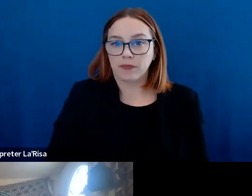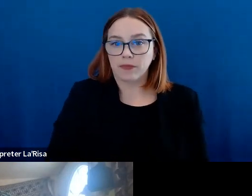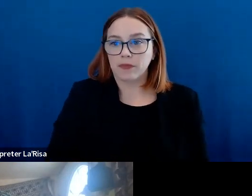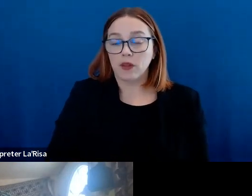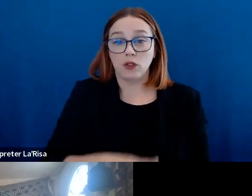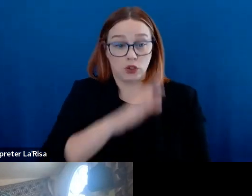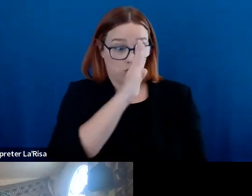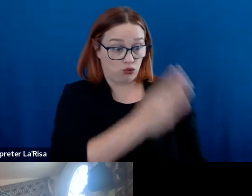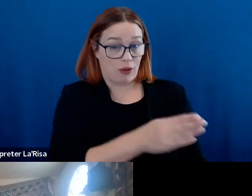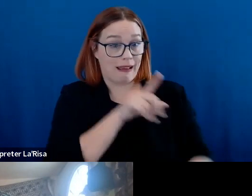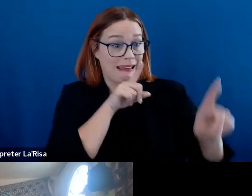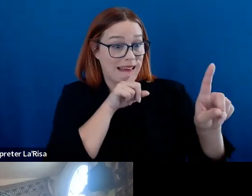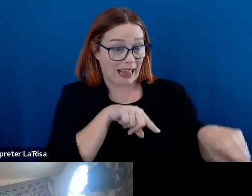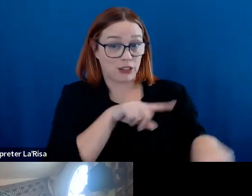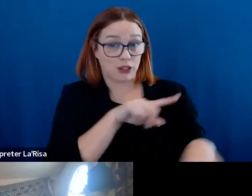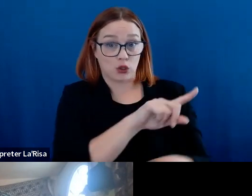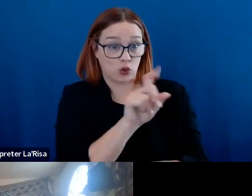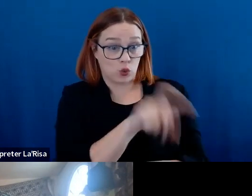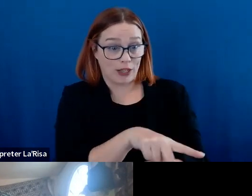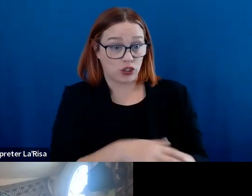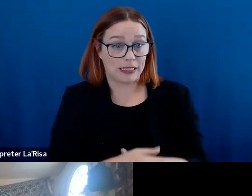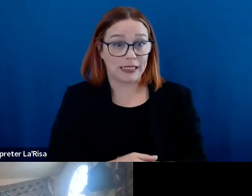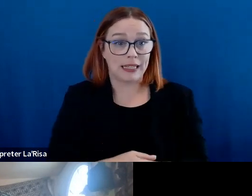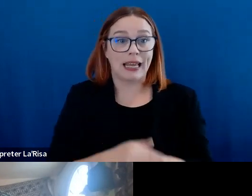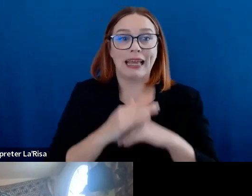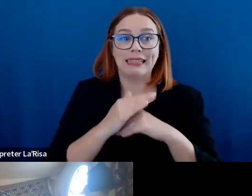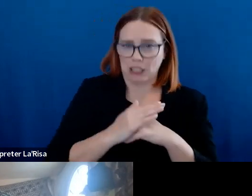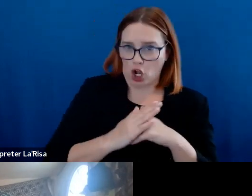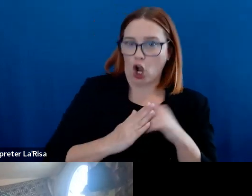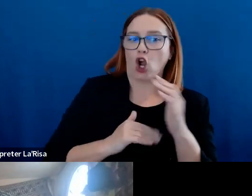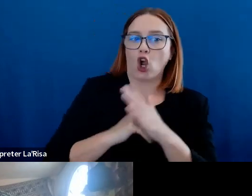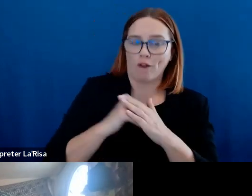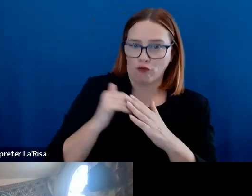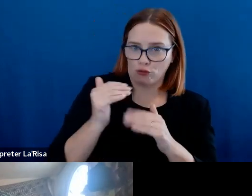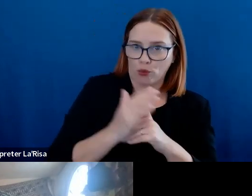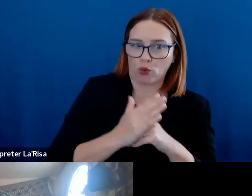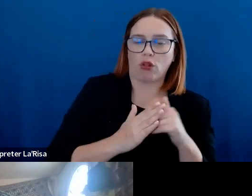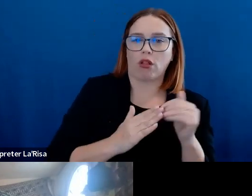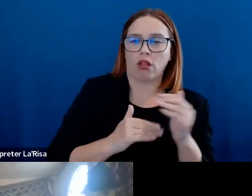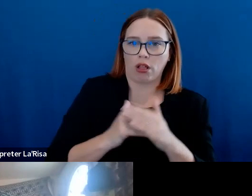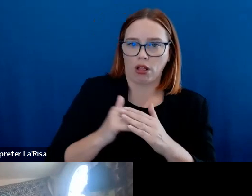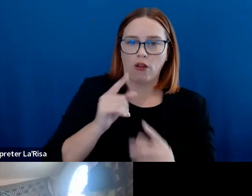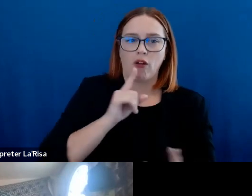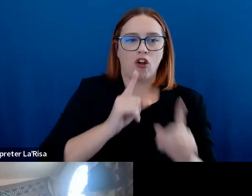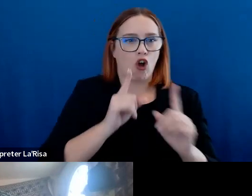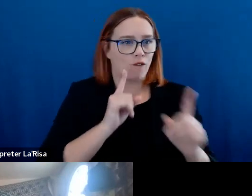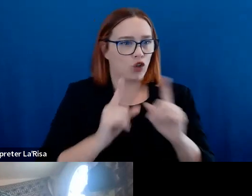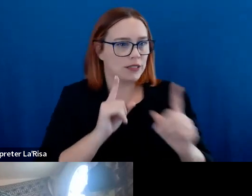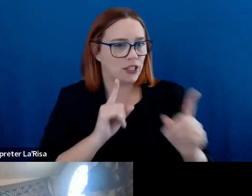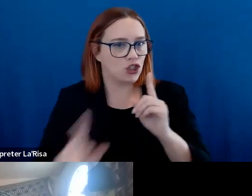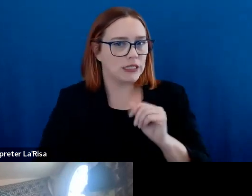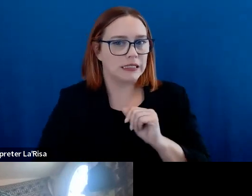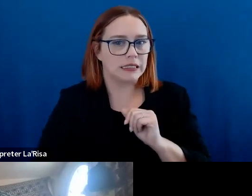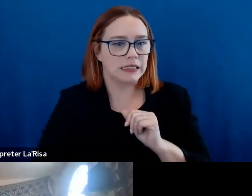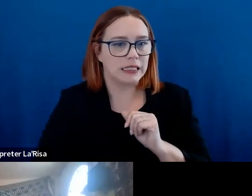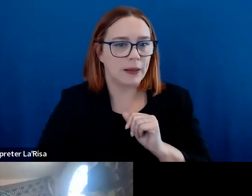it is uncomfortable. These are uncomfortable conversations, and understanding. Hey Rick, I